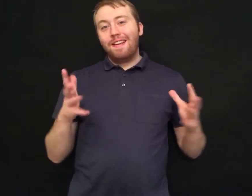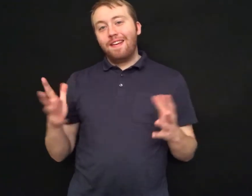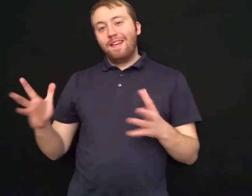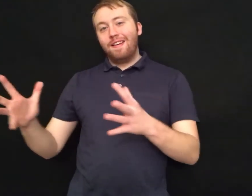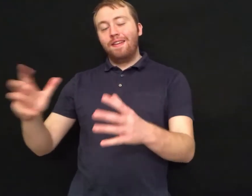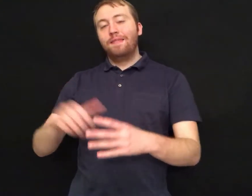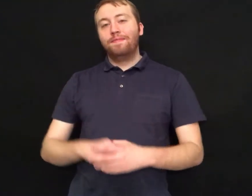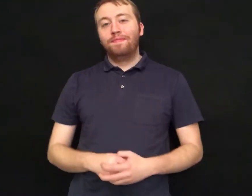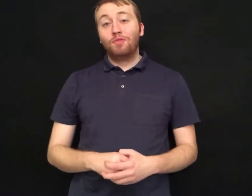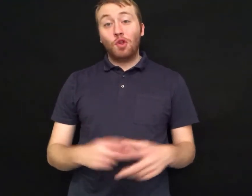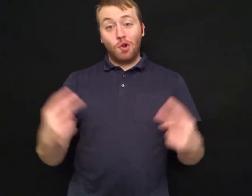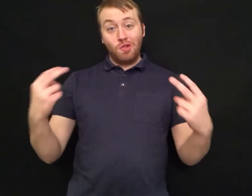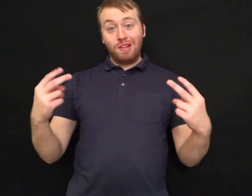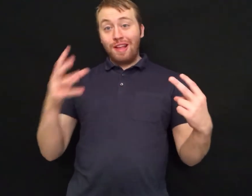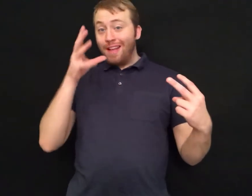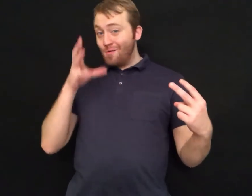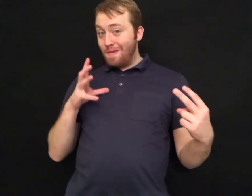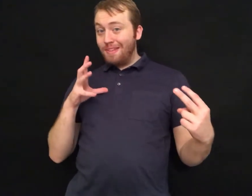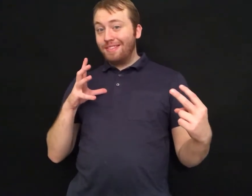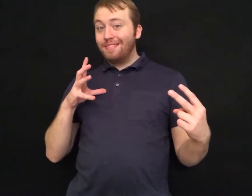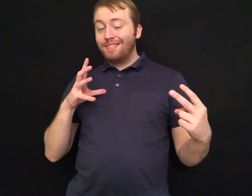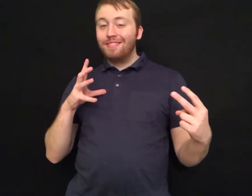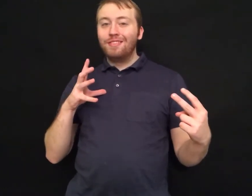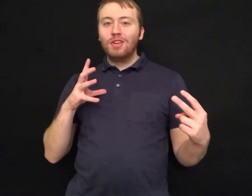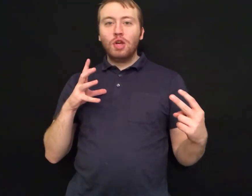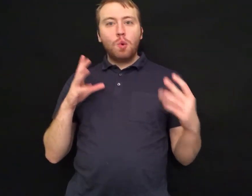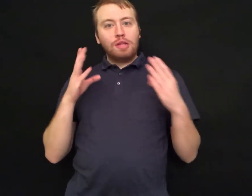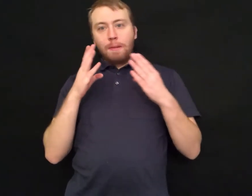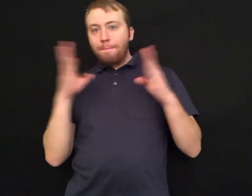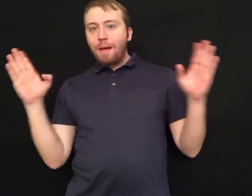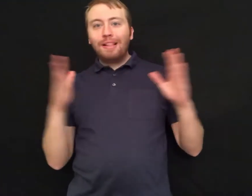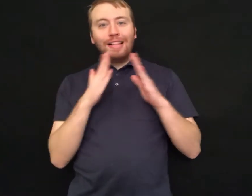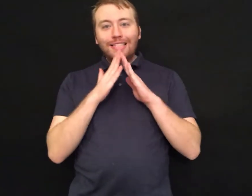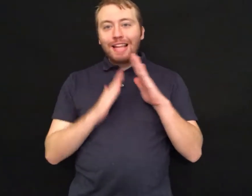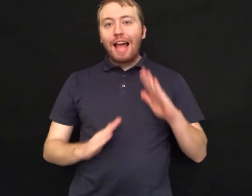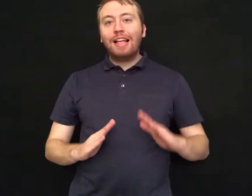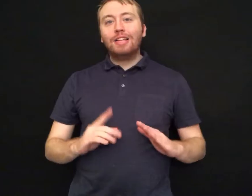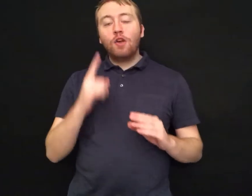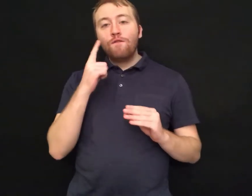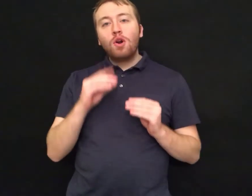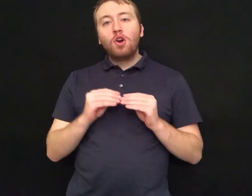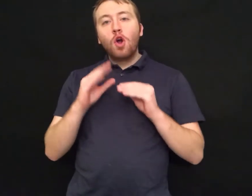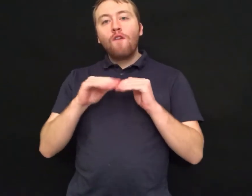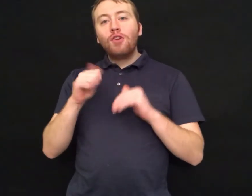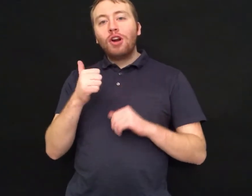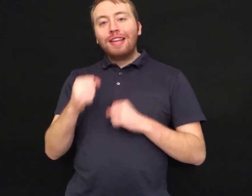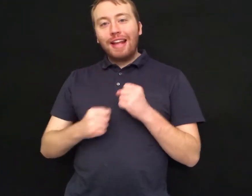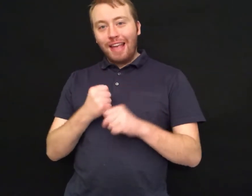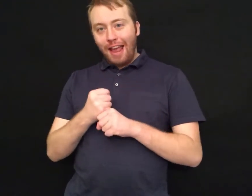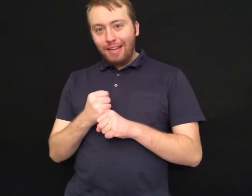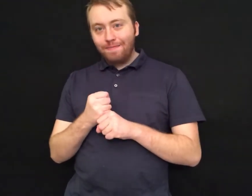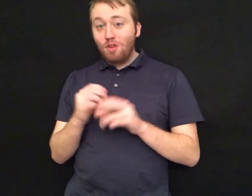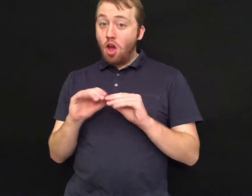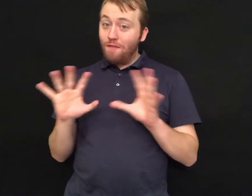you're looking at a woman who was publicly silent for a decade obviously that's changed